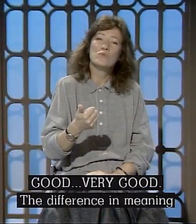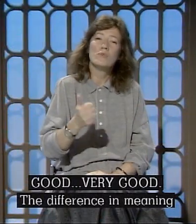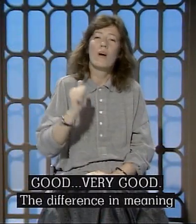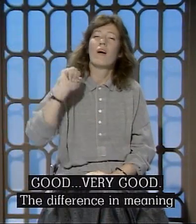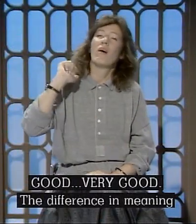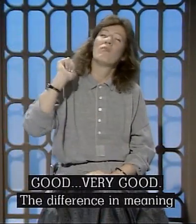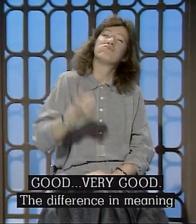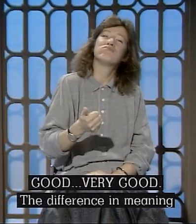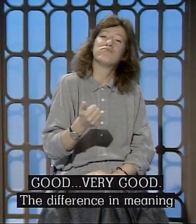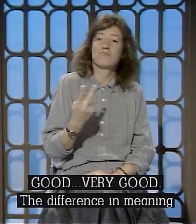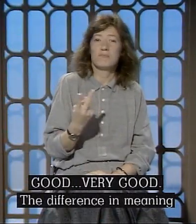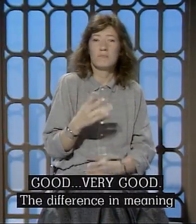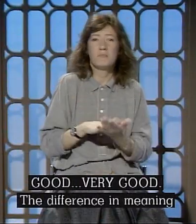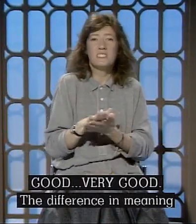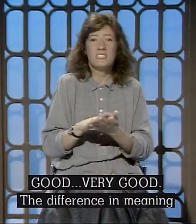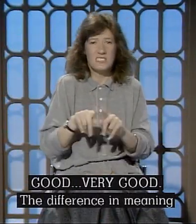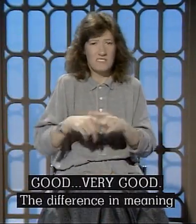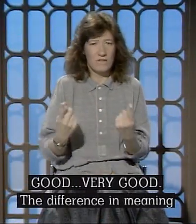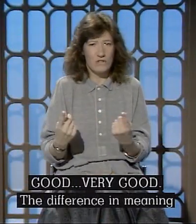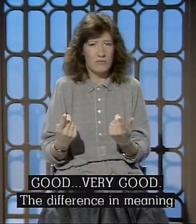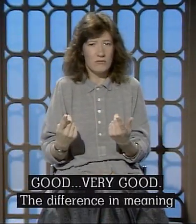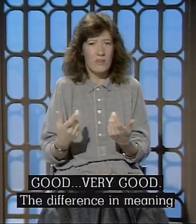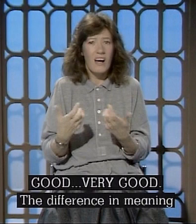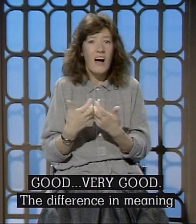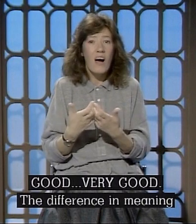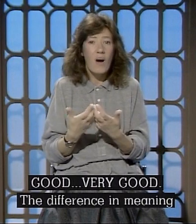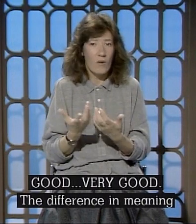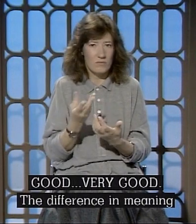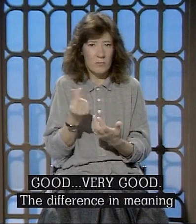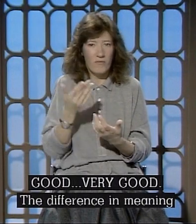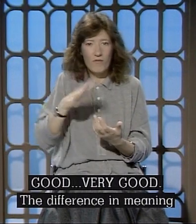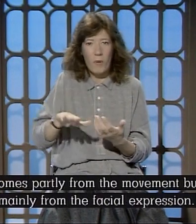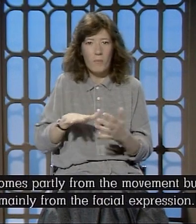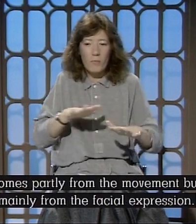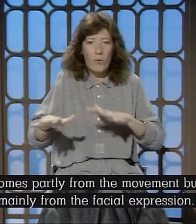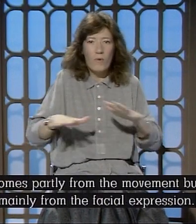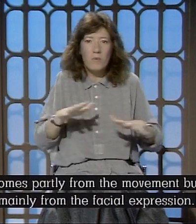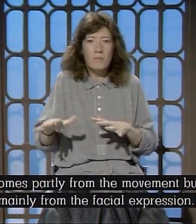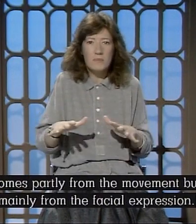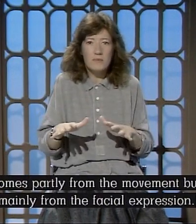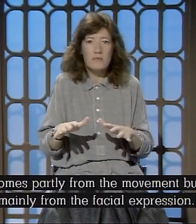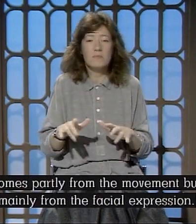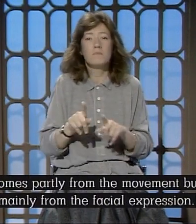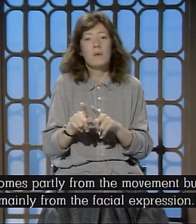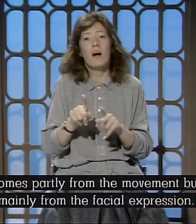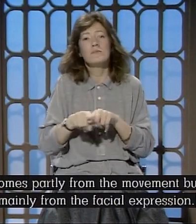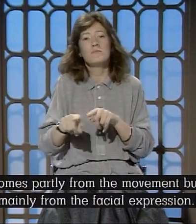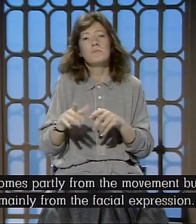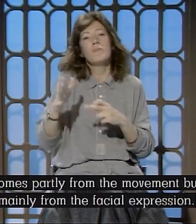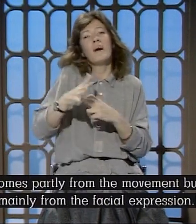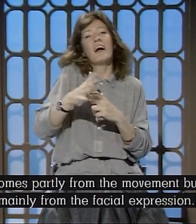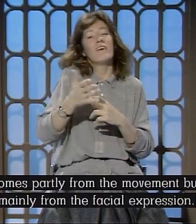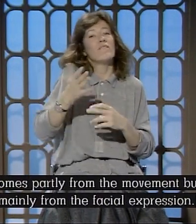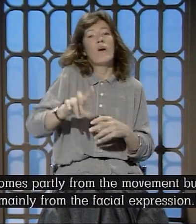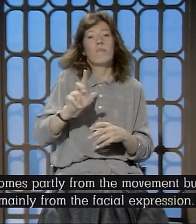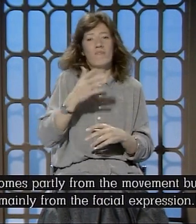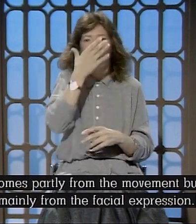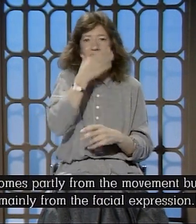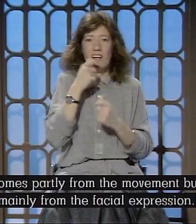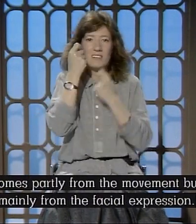Good and very good. The difference in meaning between the signs comes partly from the movement, but mainly from expression